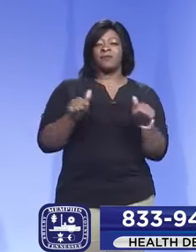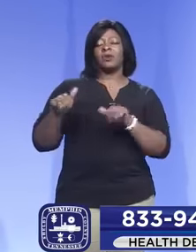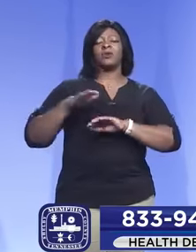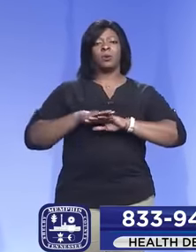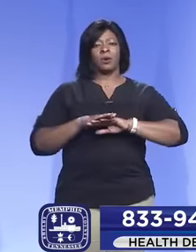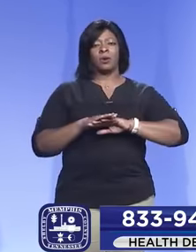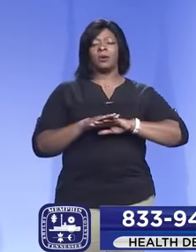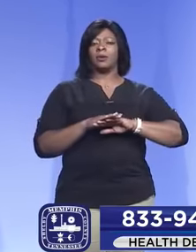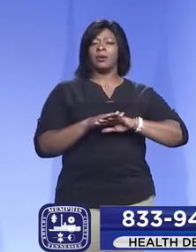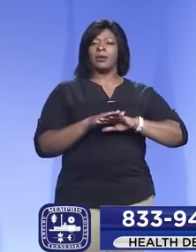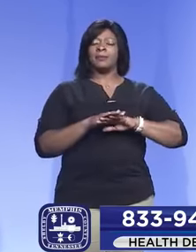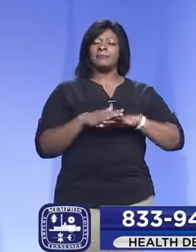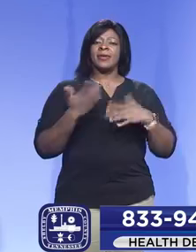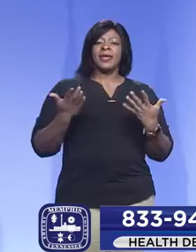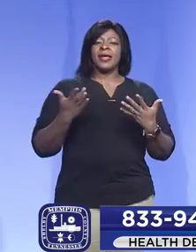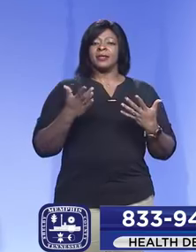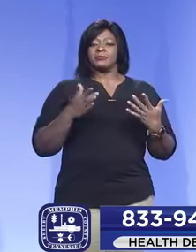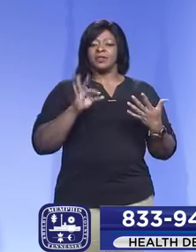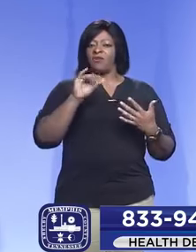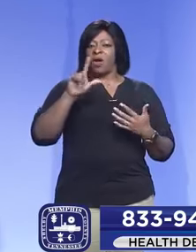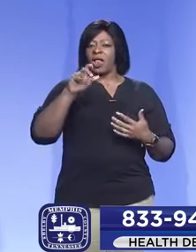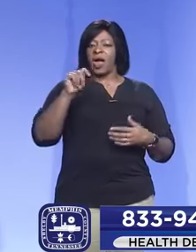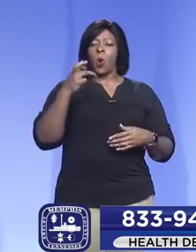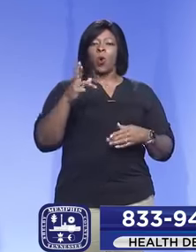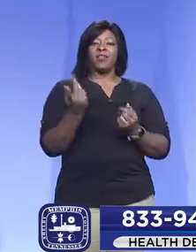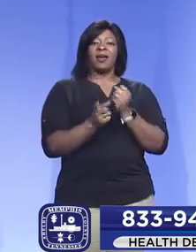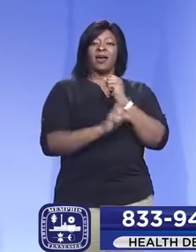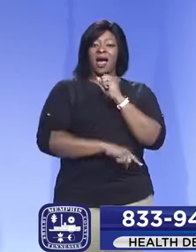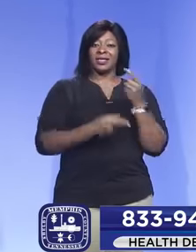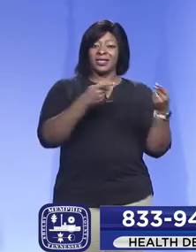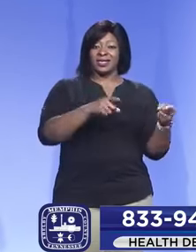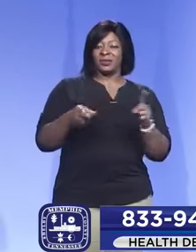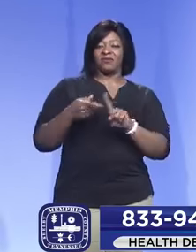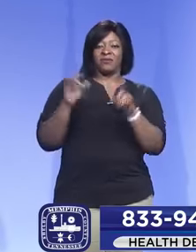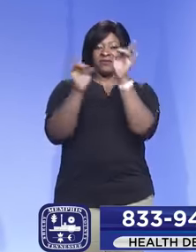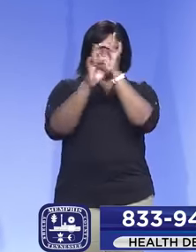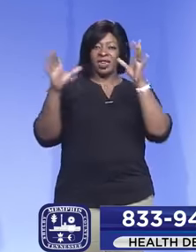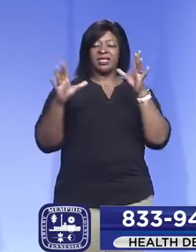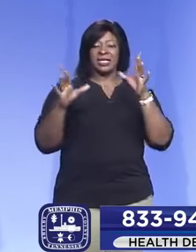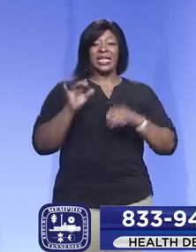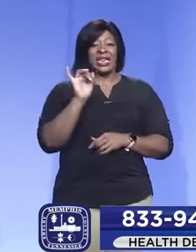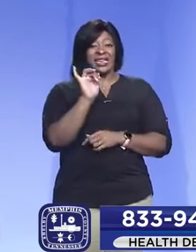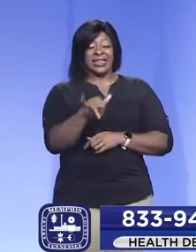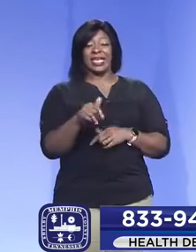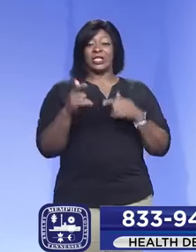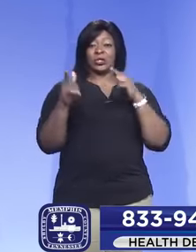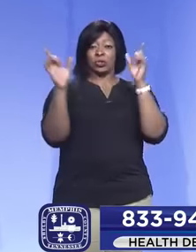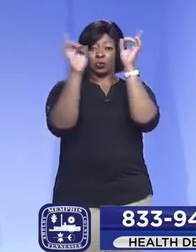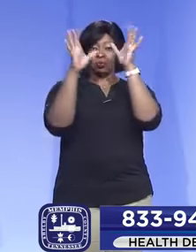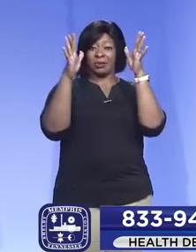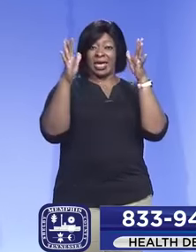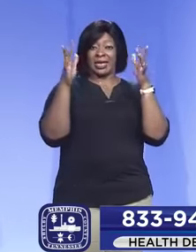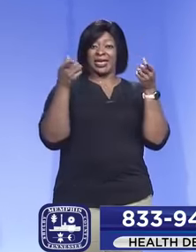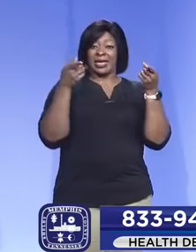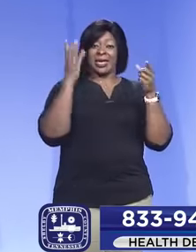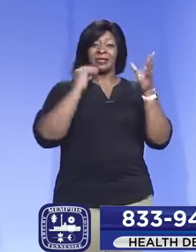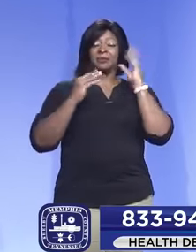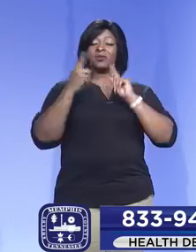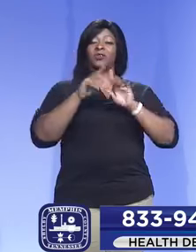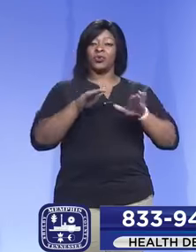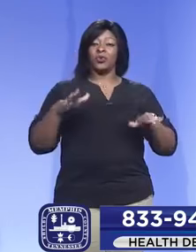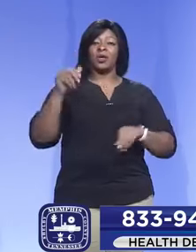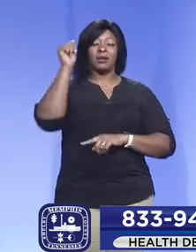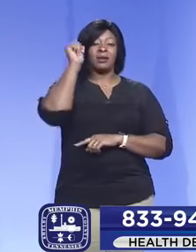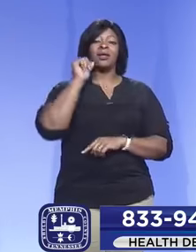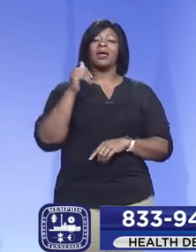on the fallout or the consequences of violence. Those traumatic experiences for children and